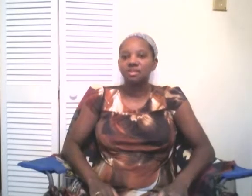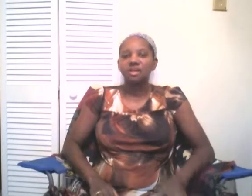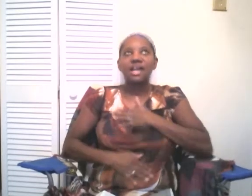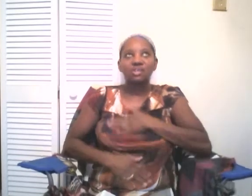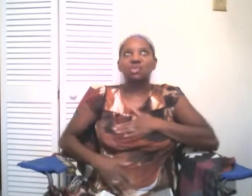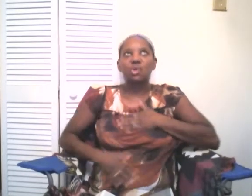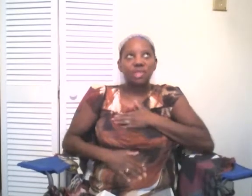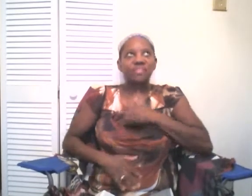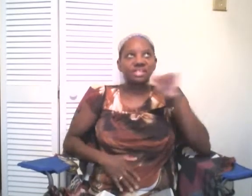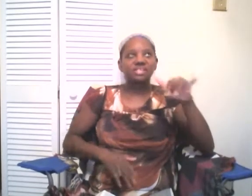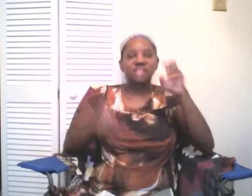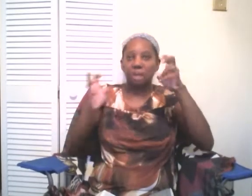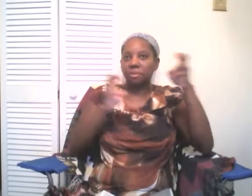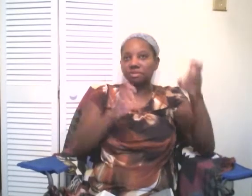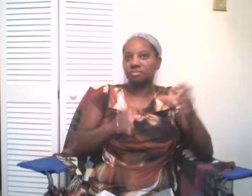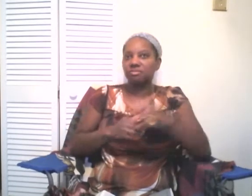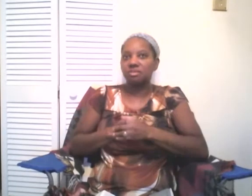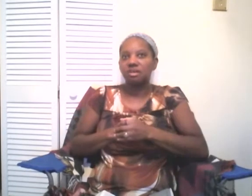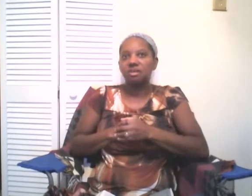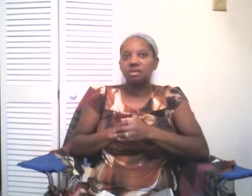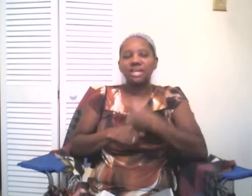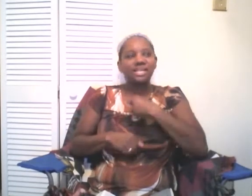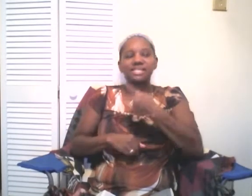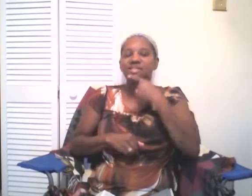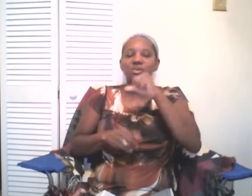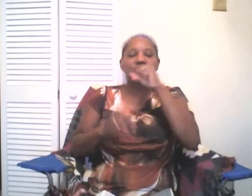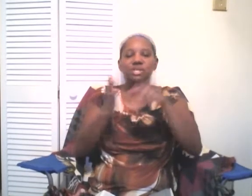I enjoy this topic. Like